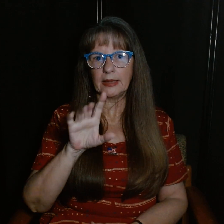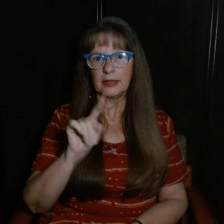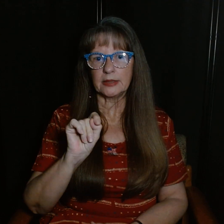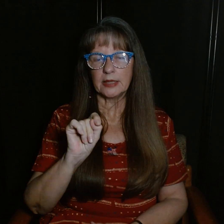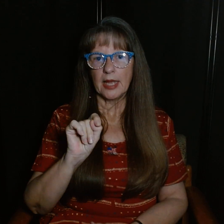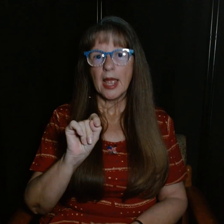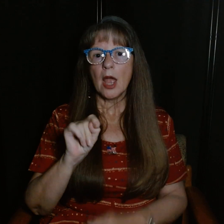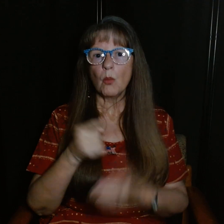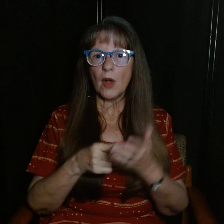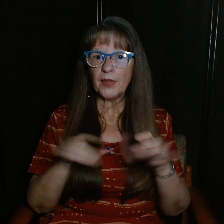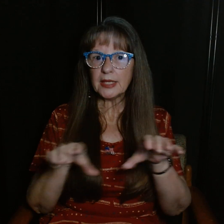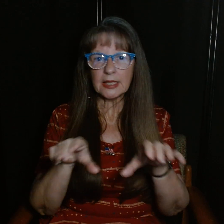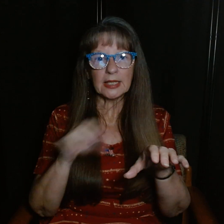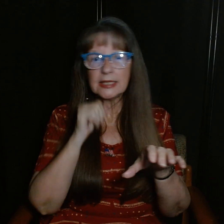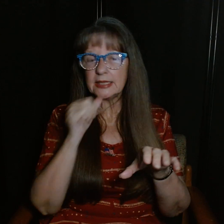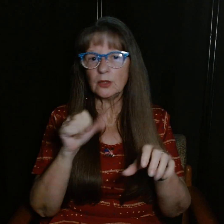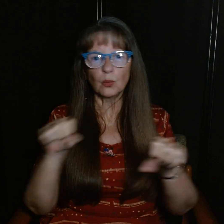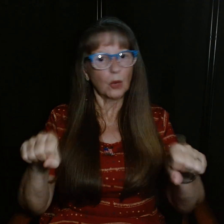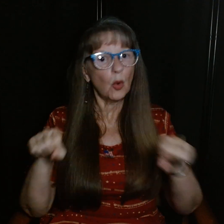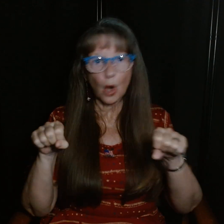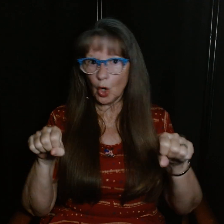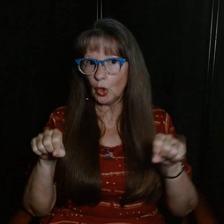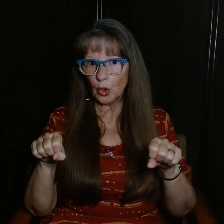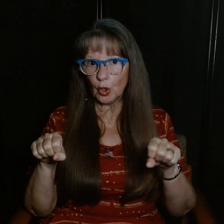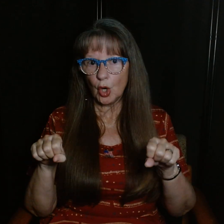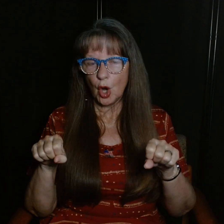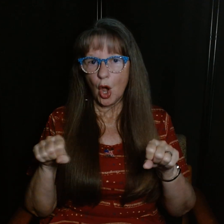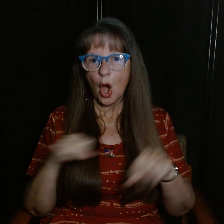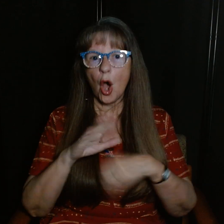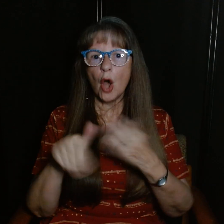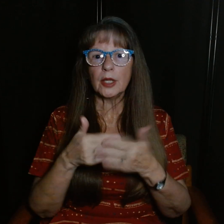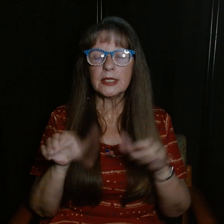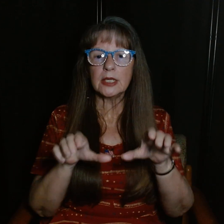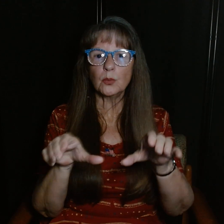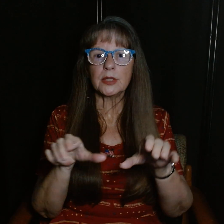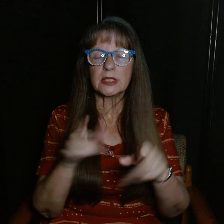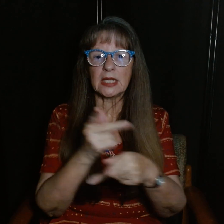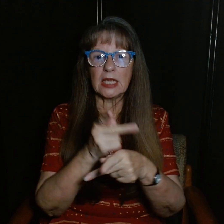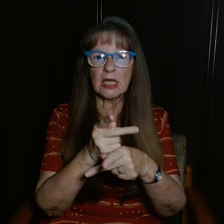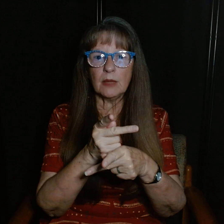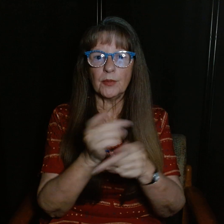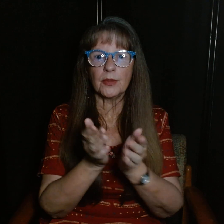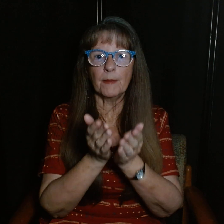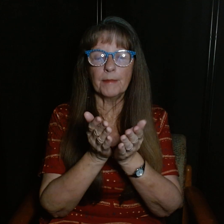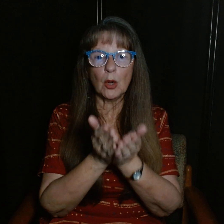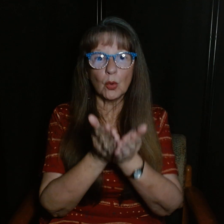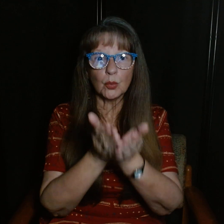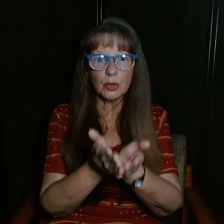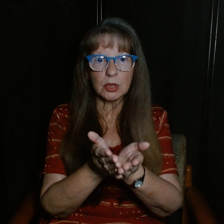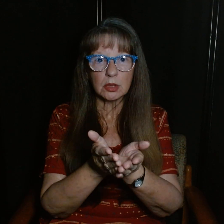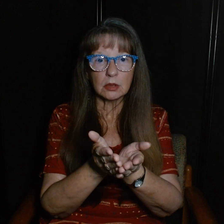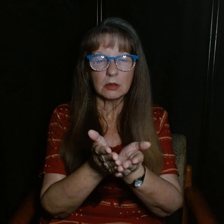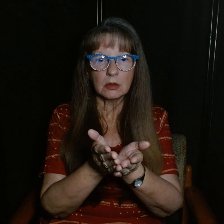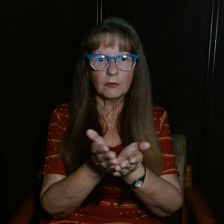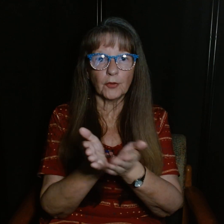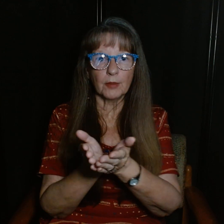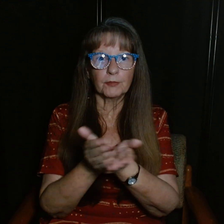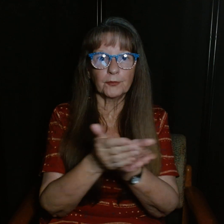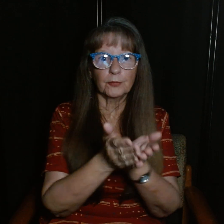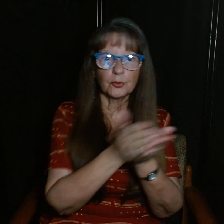pilot. And what that did, it didn't row her. All it did was to keep the boat from